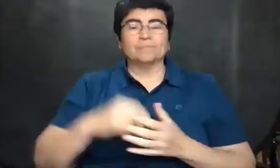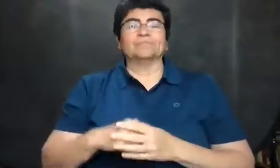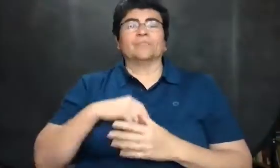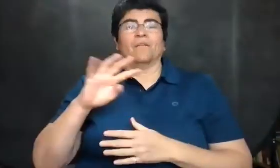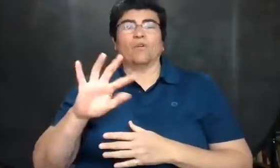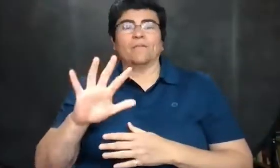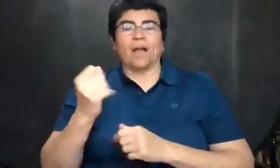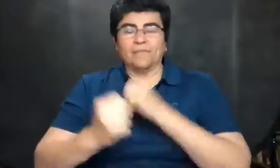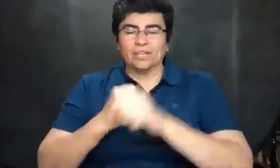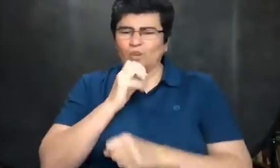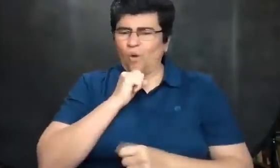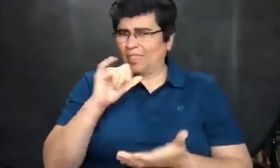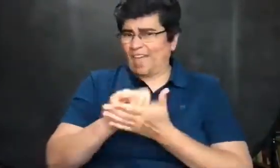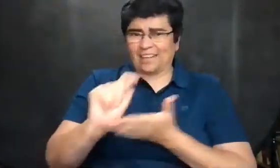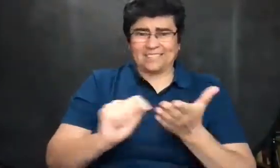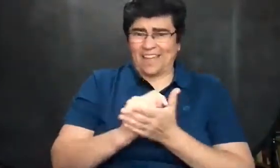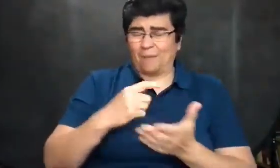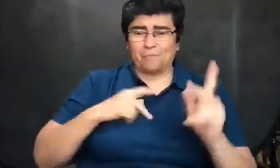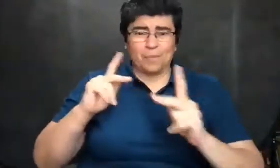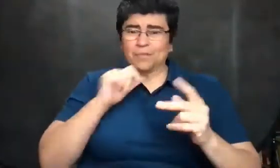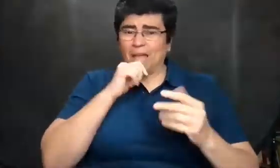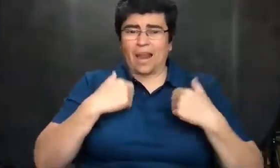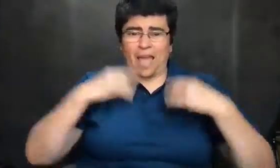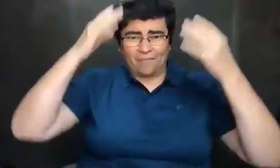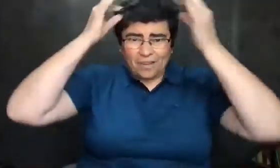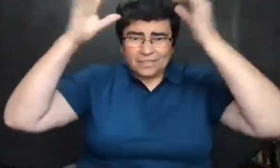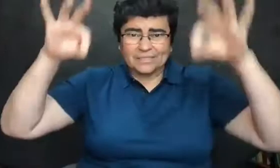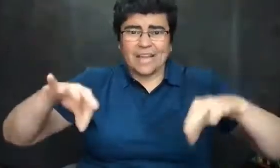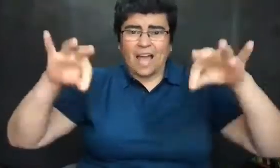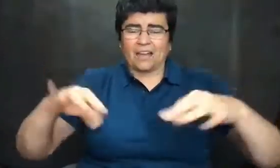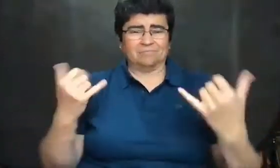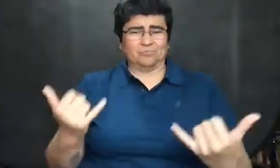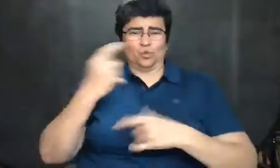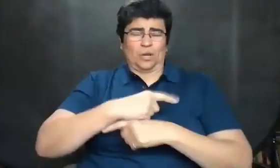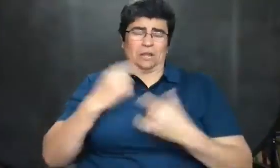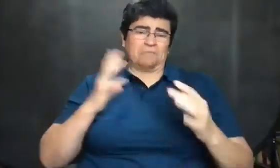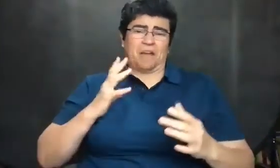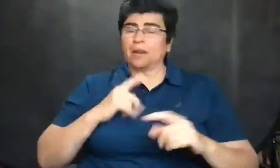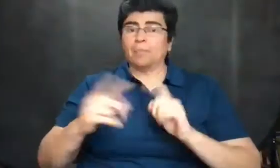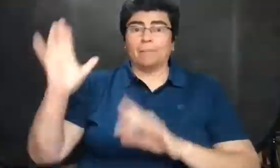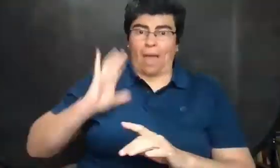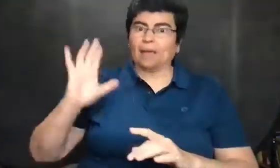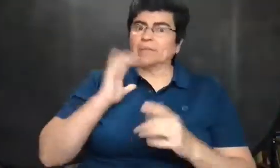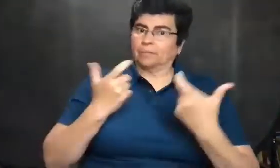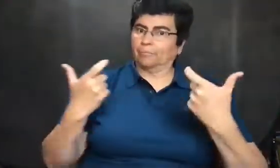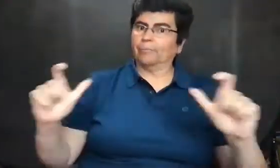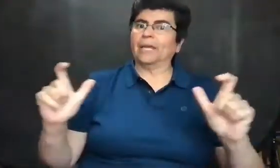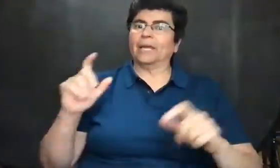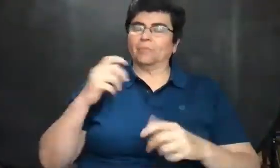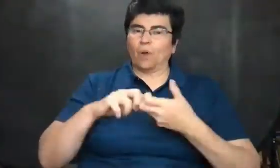people didn't have colored hair. Today, everybody has colored hair. It's no big deal. Back then, it was a big deal. And I had this outrageously purple